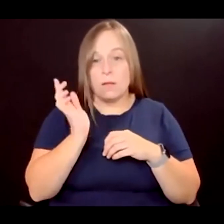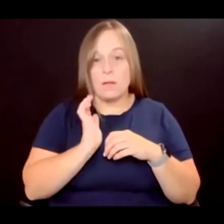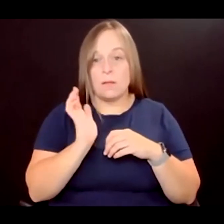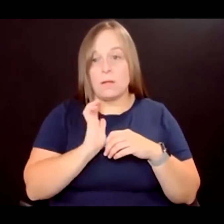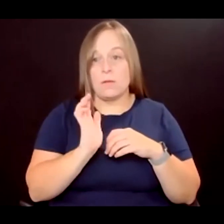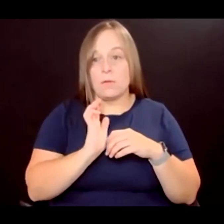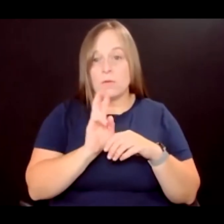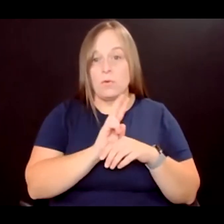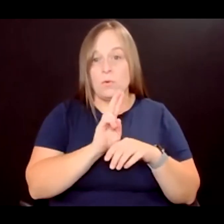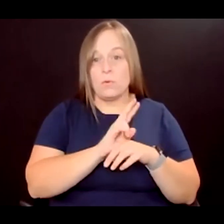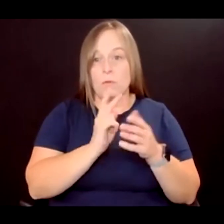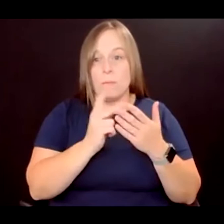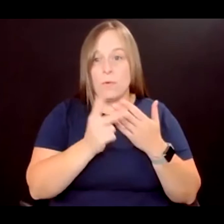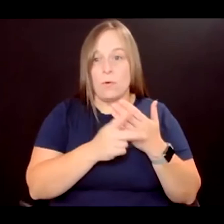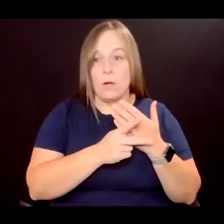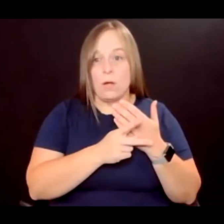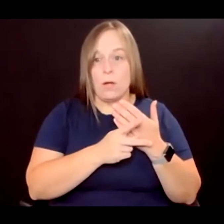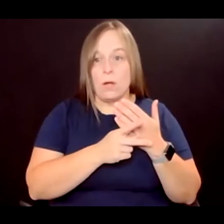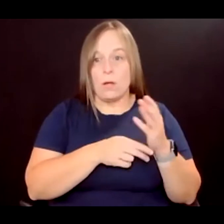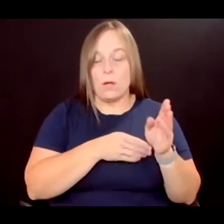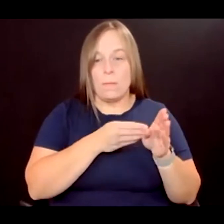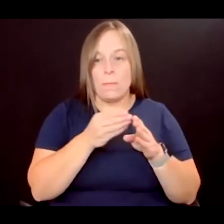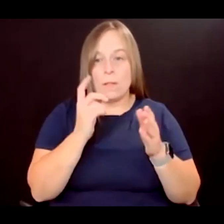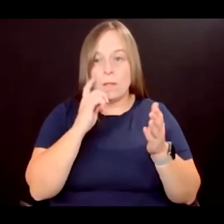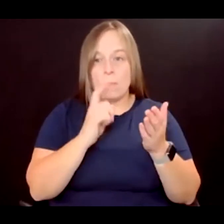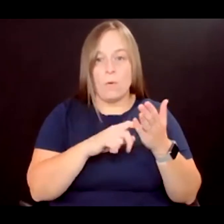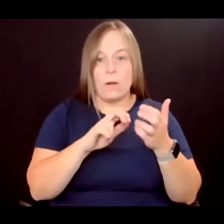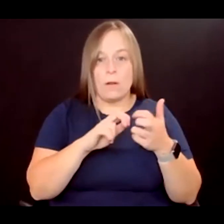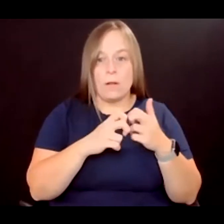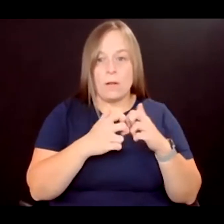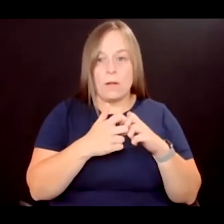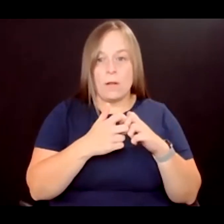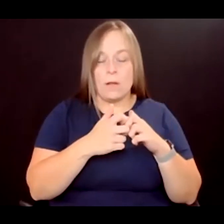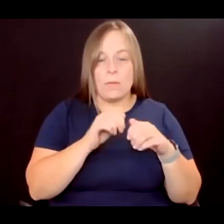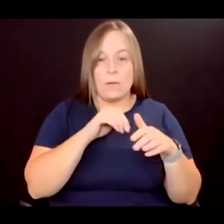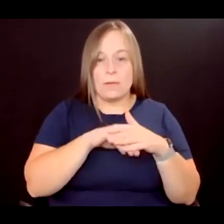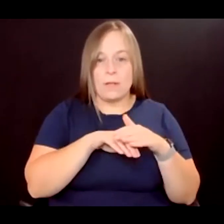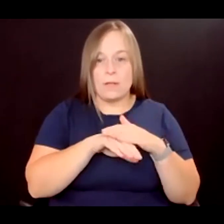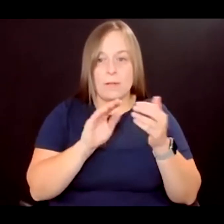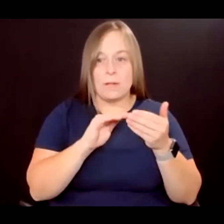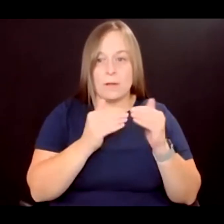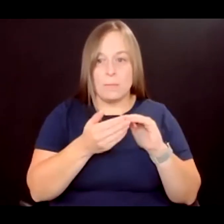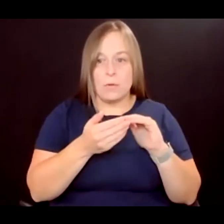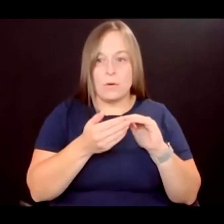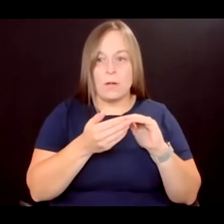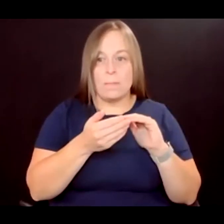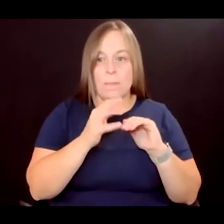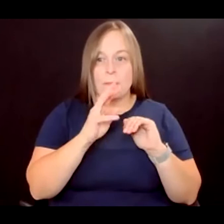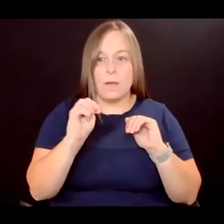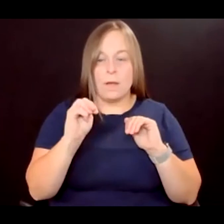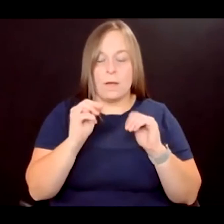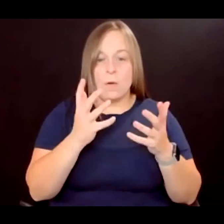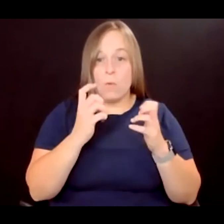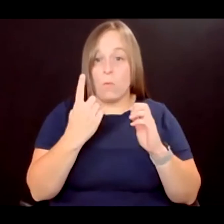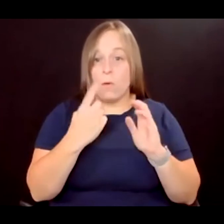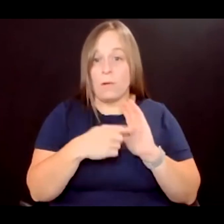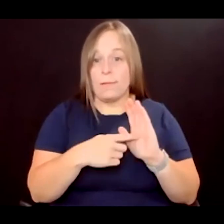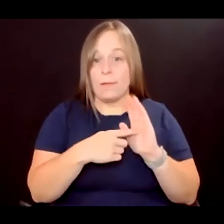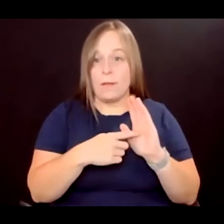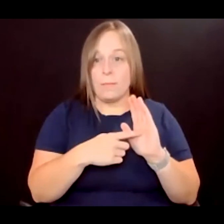implement to have clear communication. When I was growing up in Albany, running the